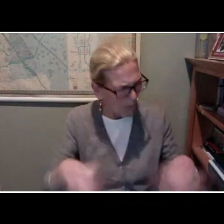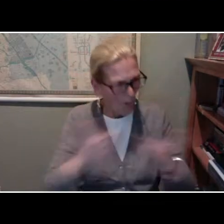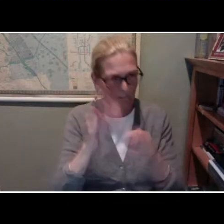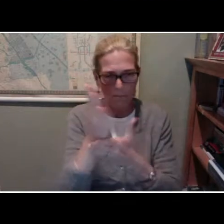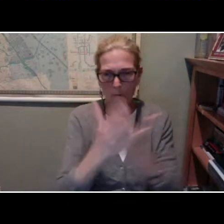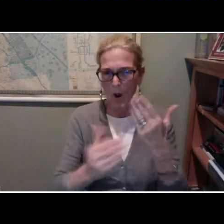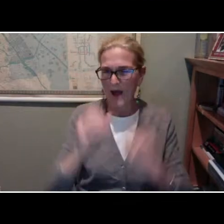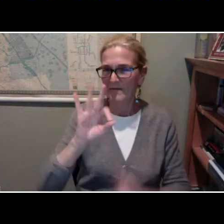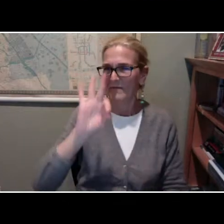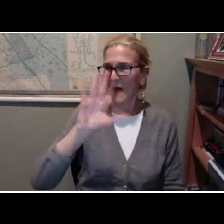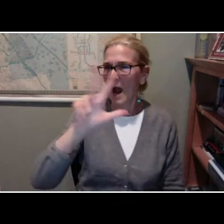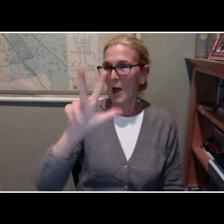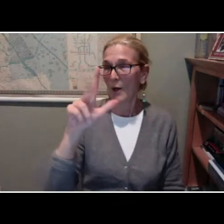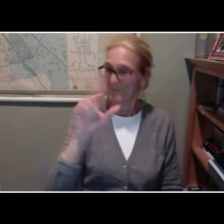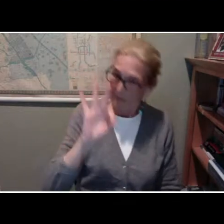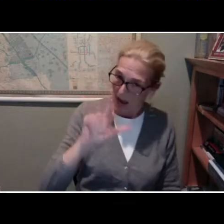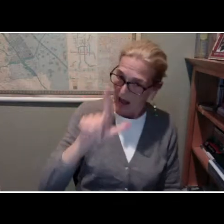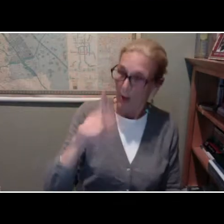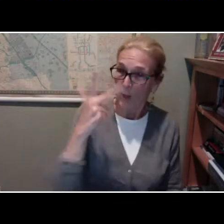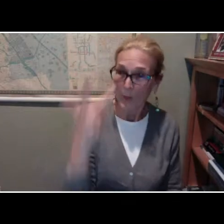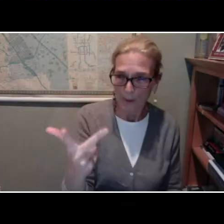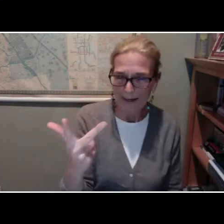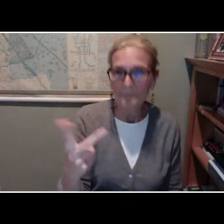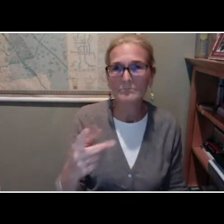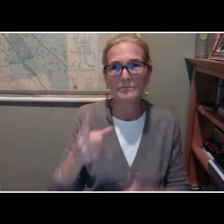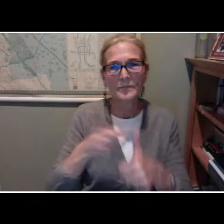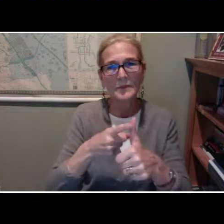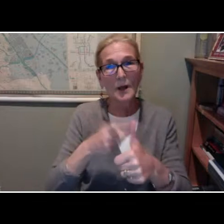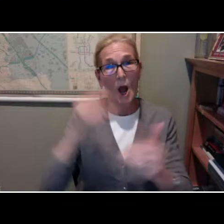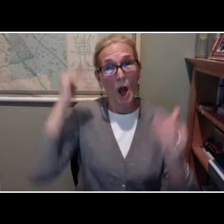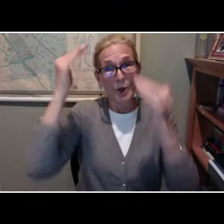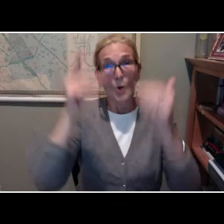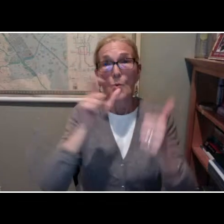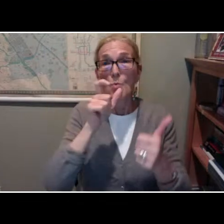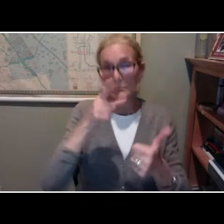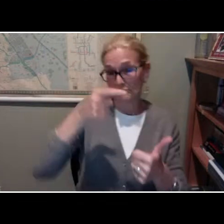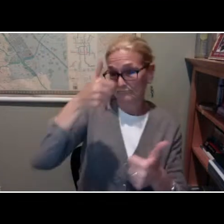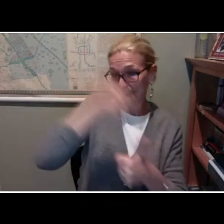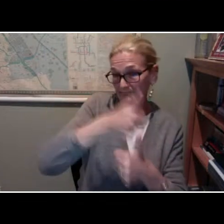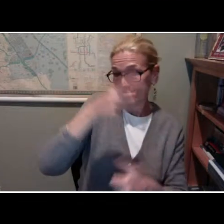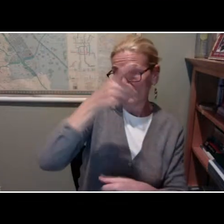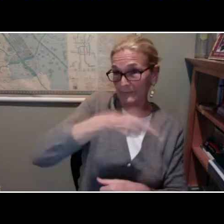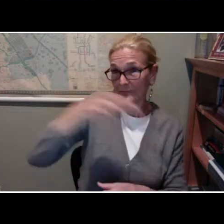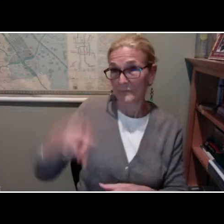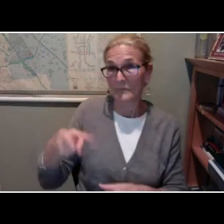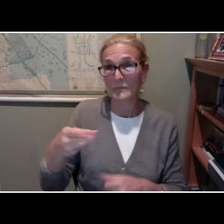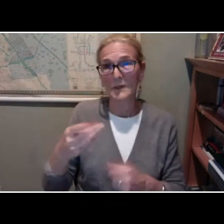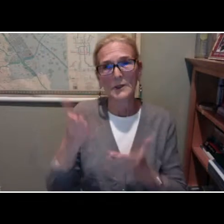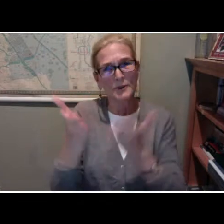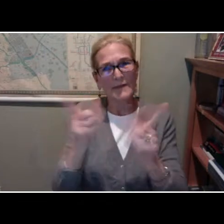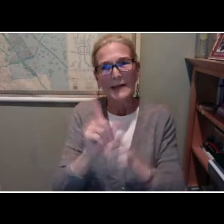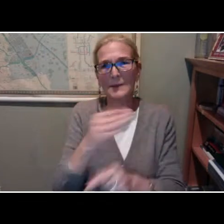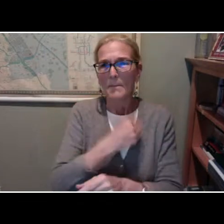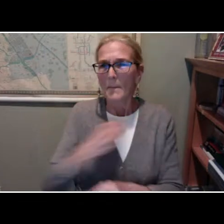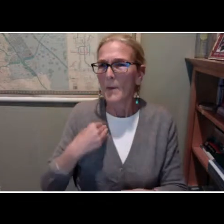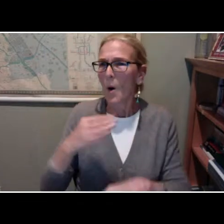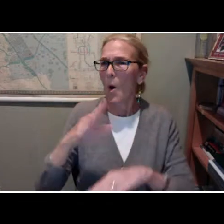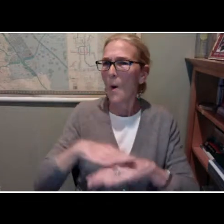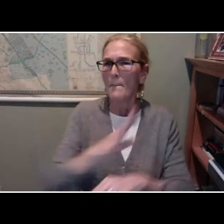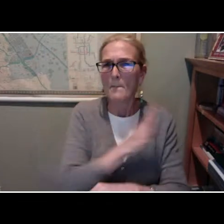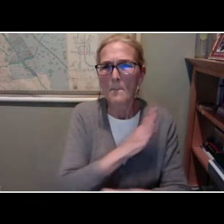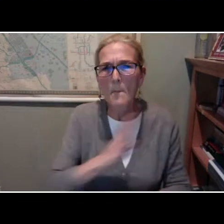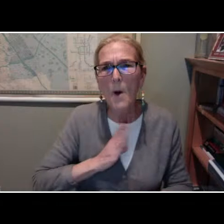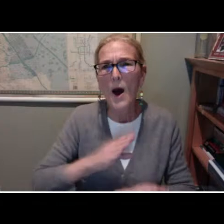There was a big emphasis on deaf adults serving as members of boards, advisory committees, and quality